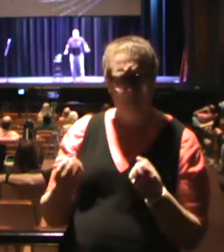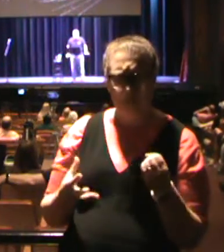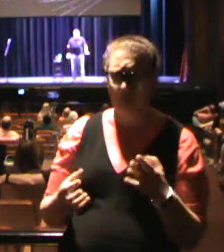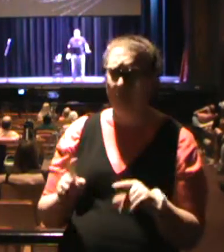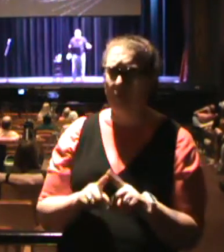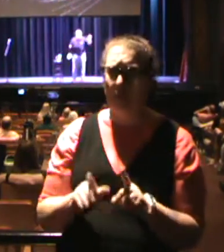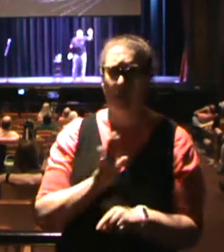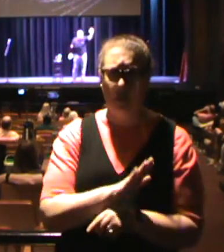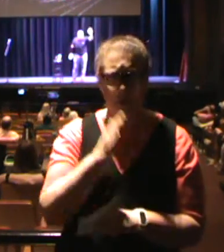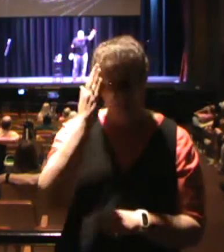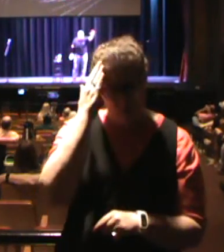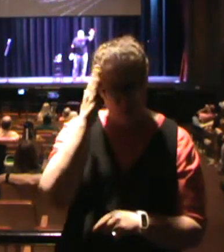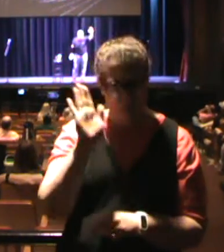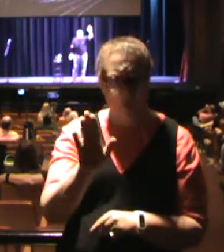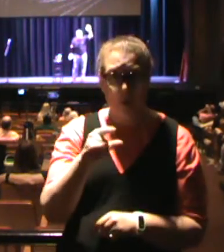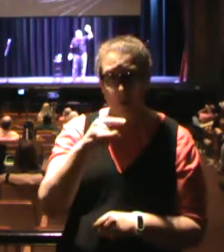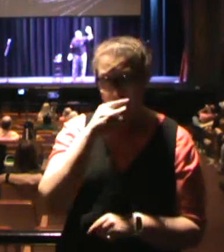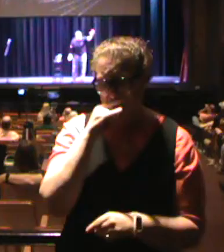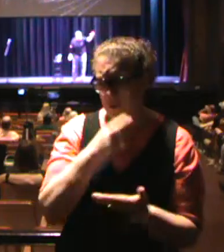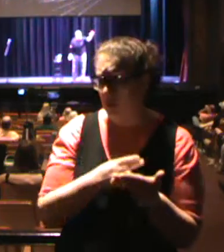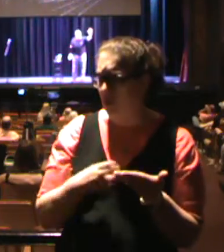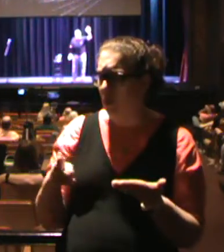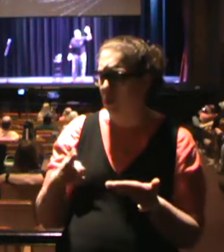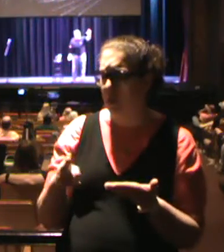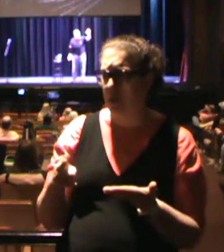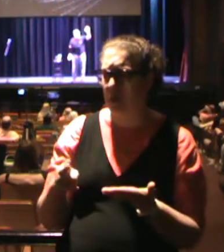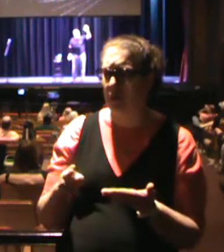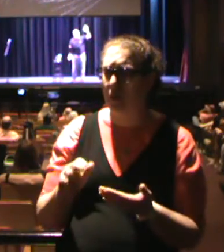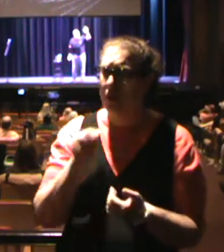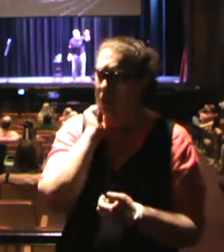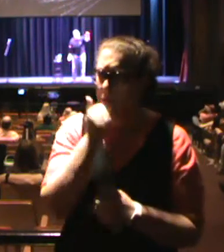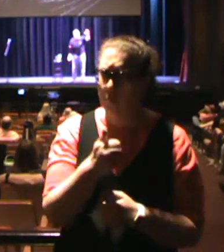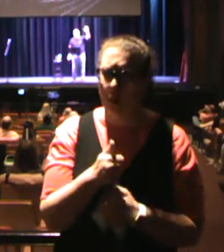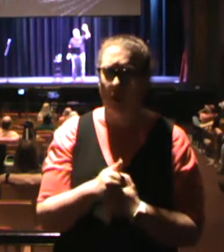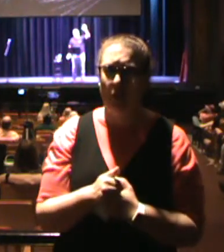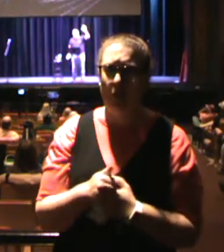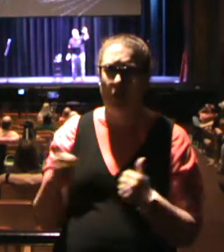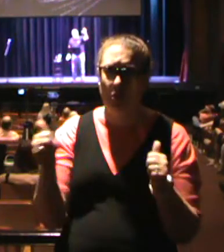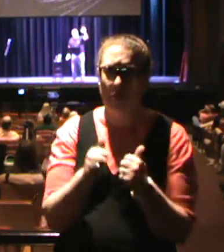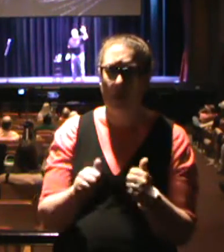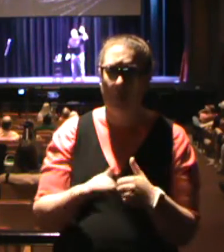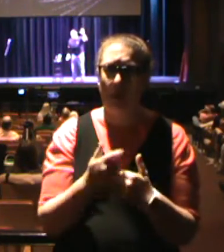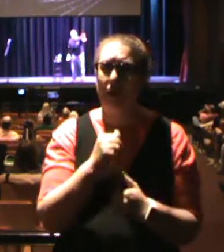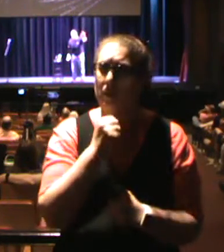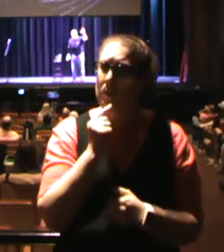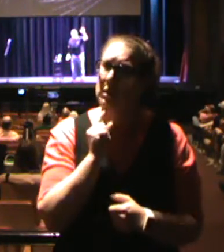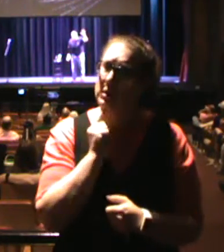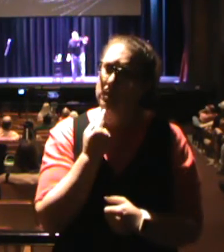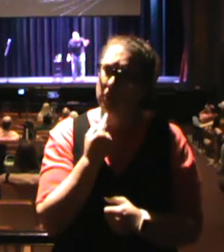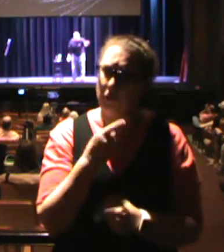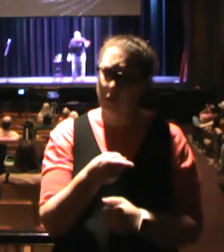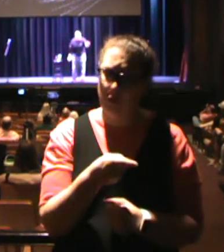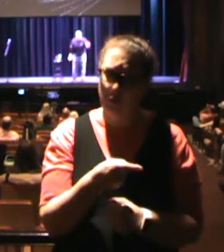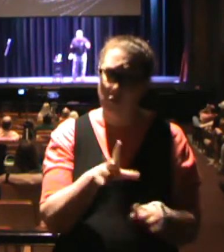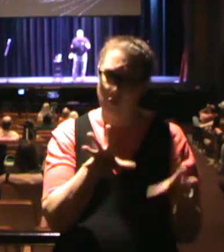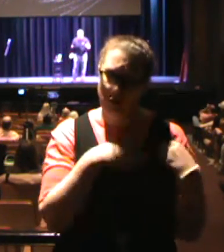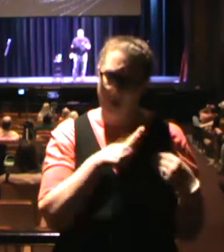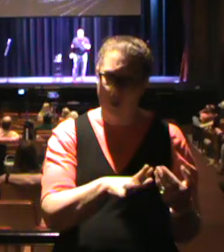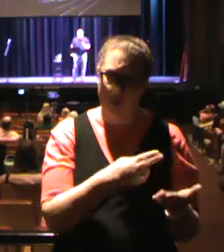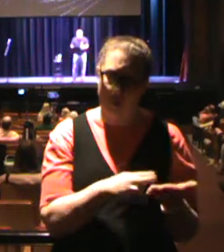knew this. Your kids' holiness tomorrow will be shaped about how seriously you take your holiness today,